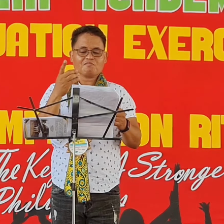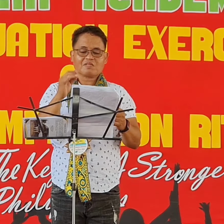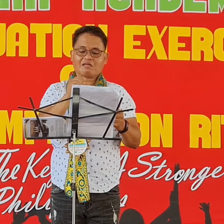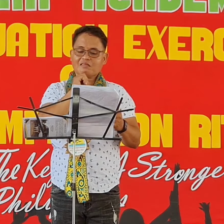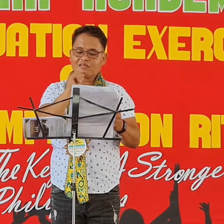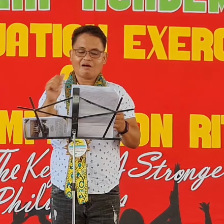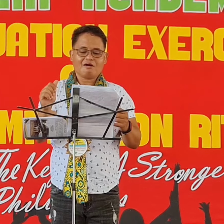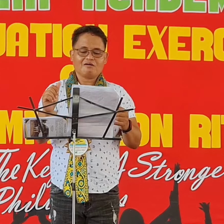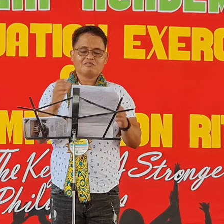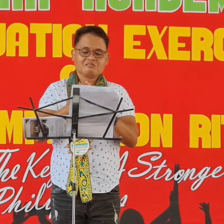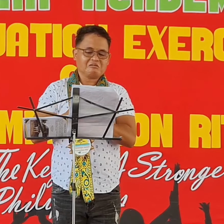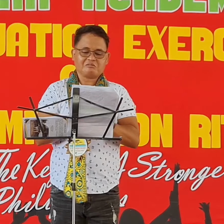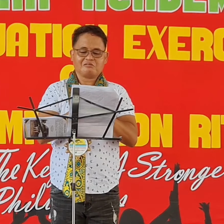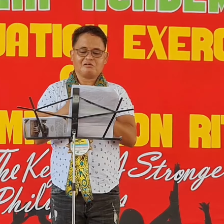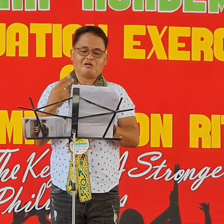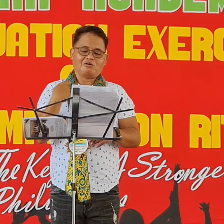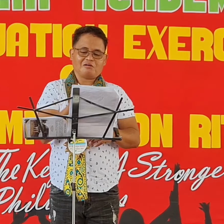If my parents did not care for us.